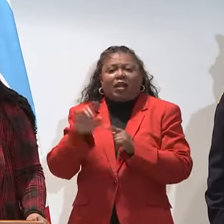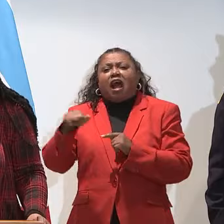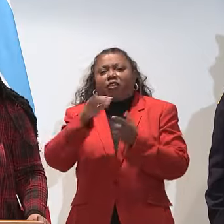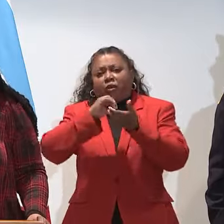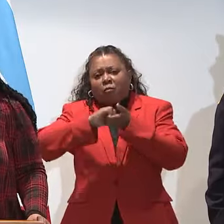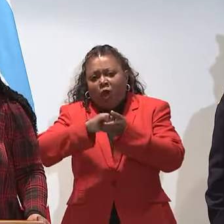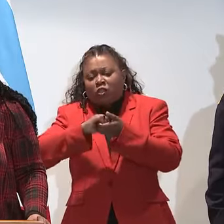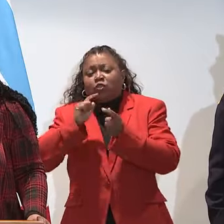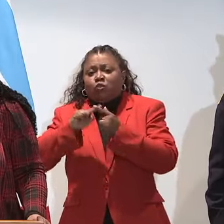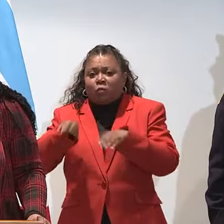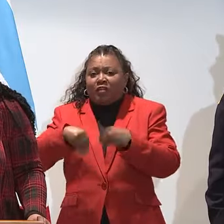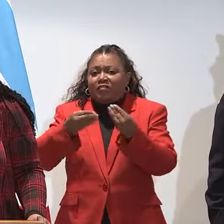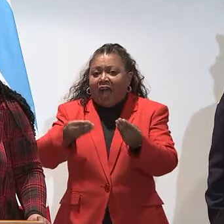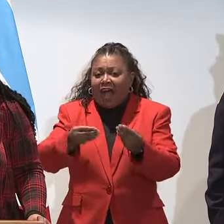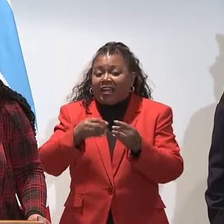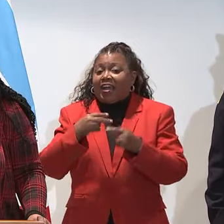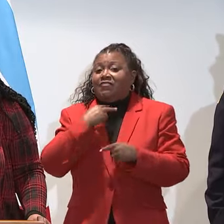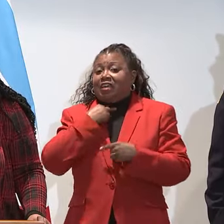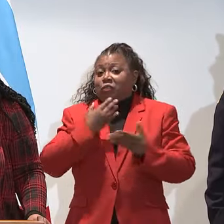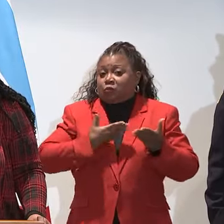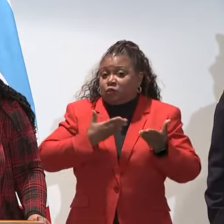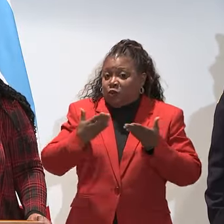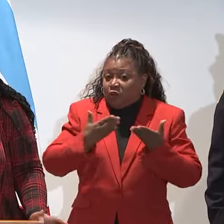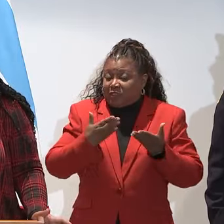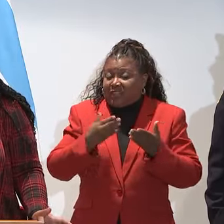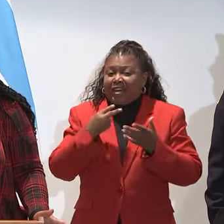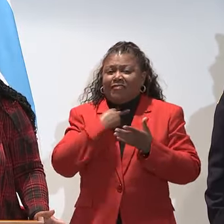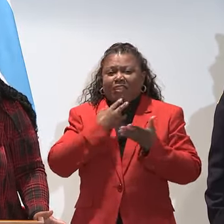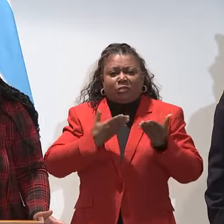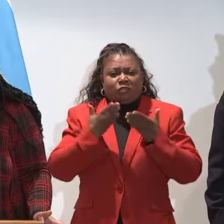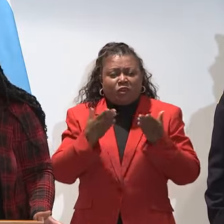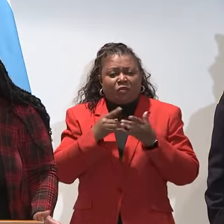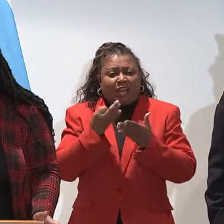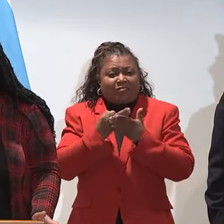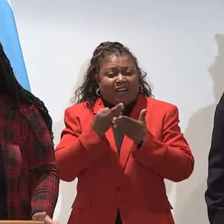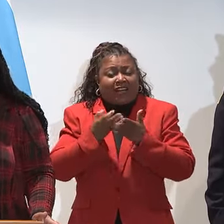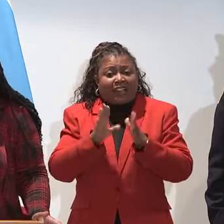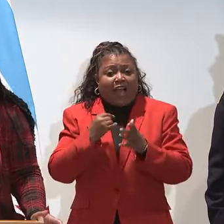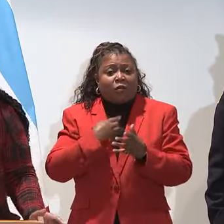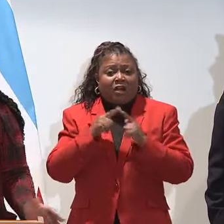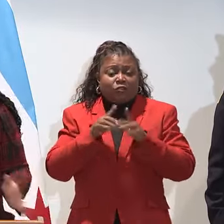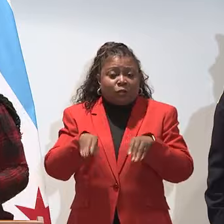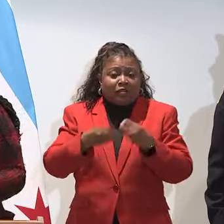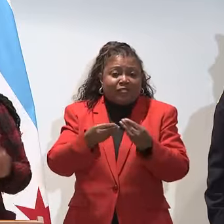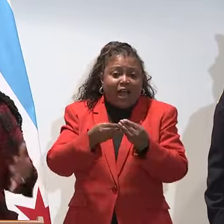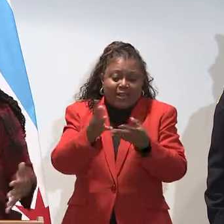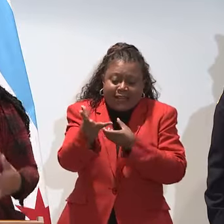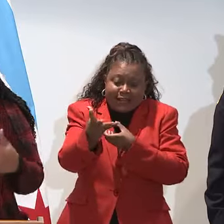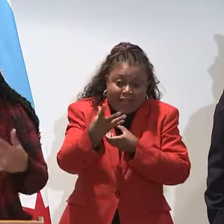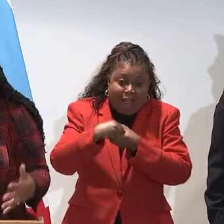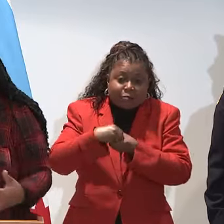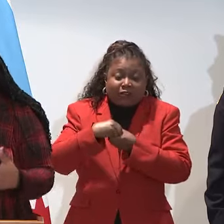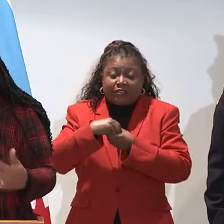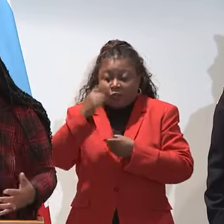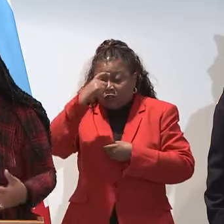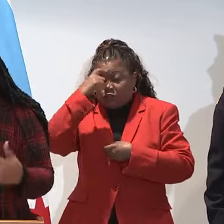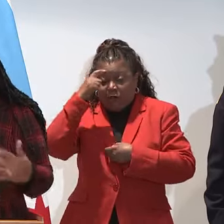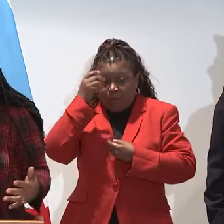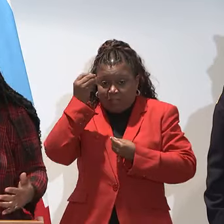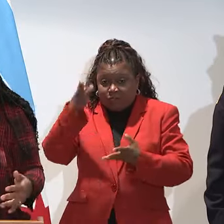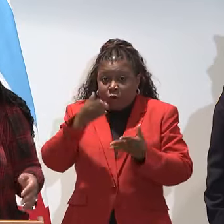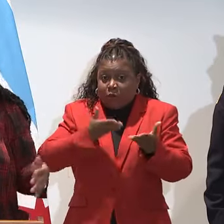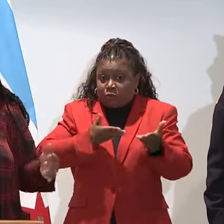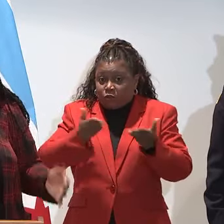other partners to provide victim services. Victim services funding allows us to provide comprehensive